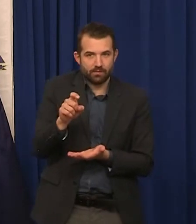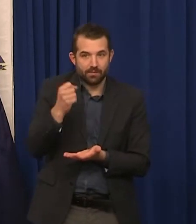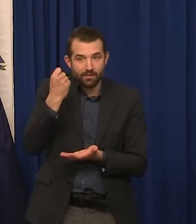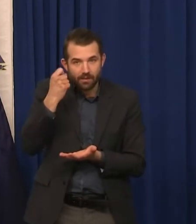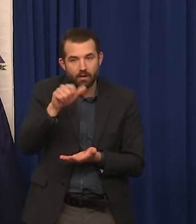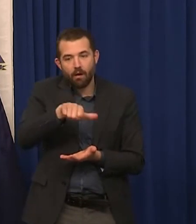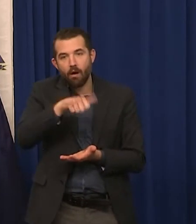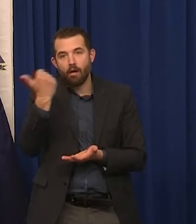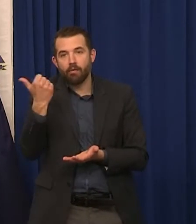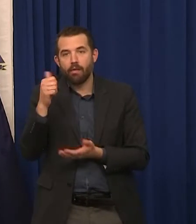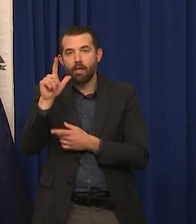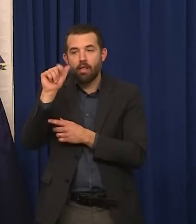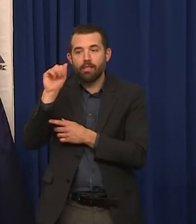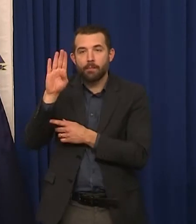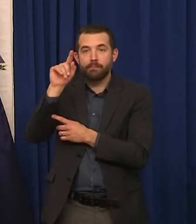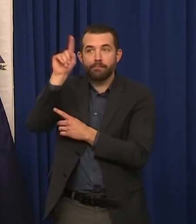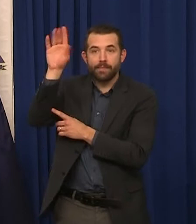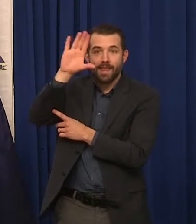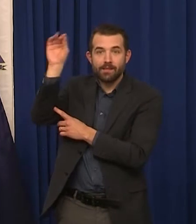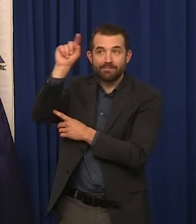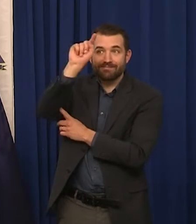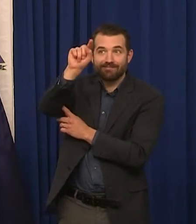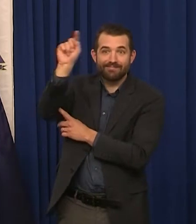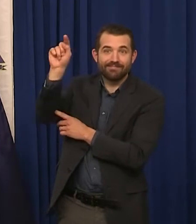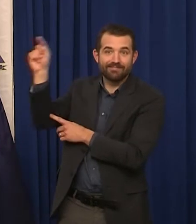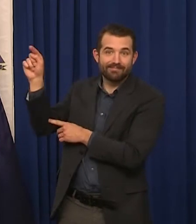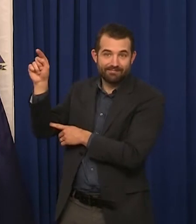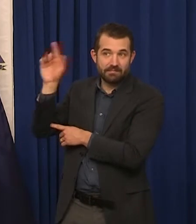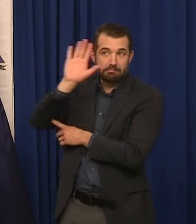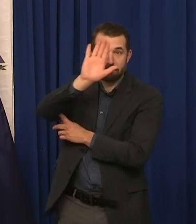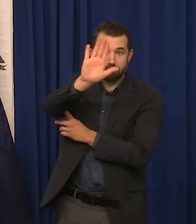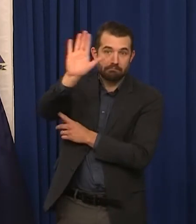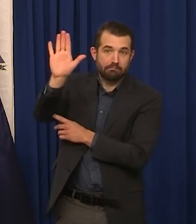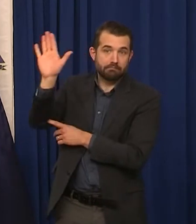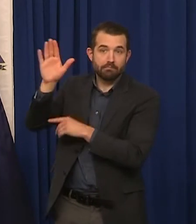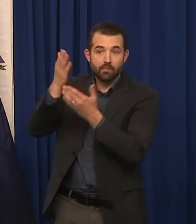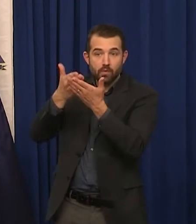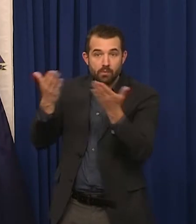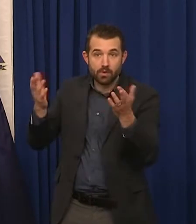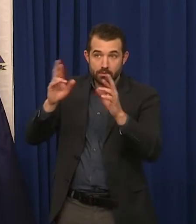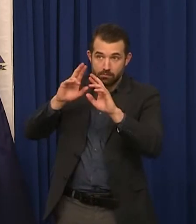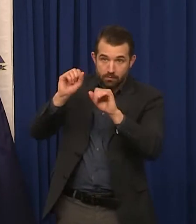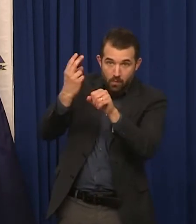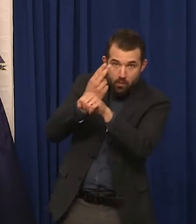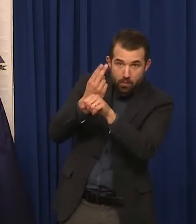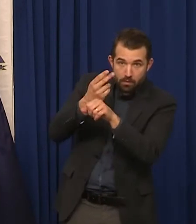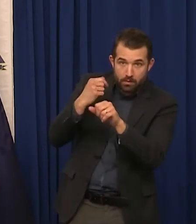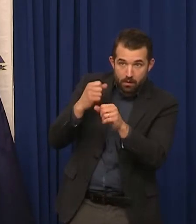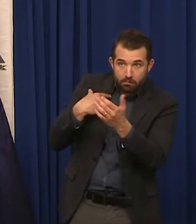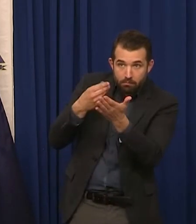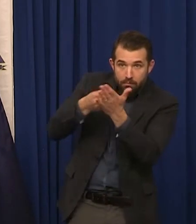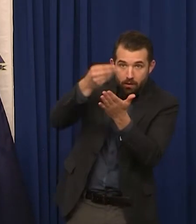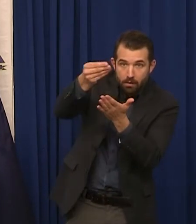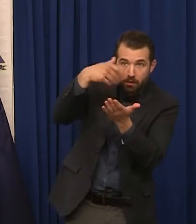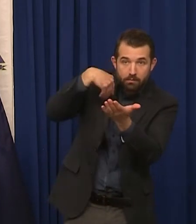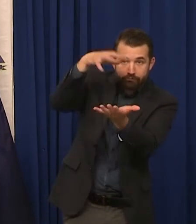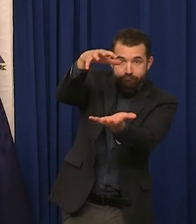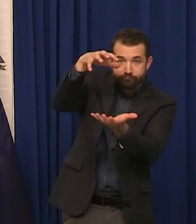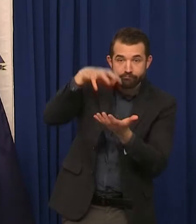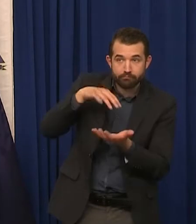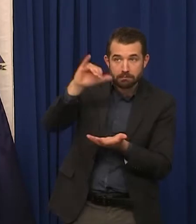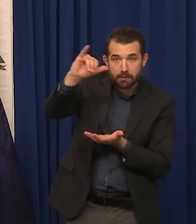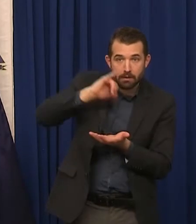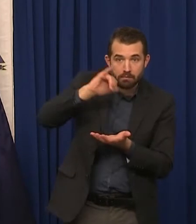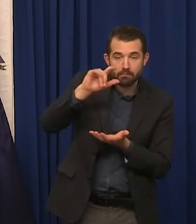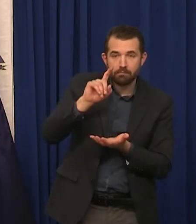companies to try to see if we should adopt their platforms, knowing that those companies might have a deeper supply chain